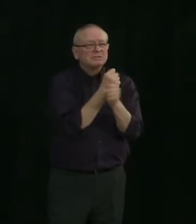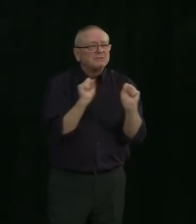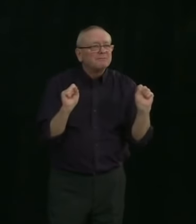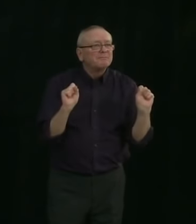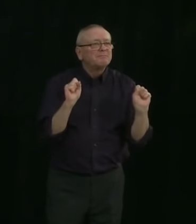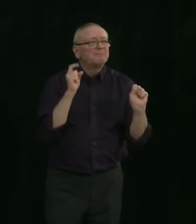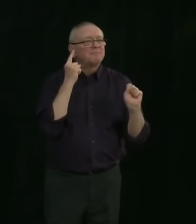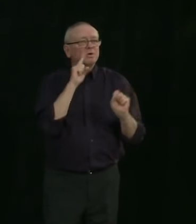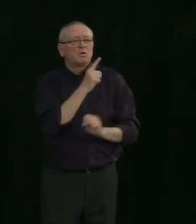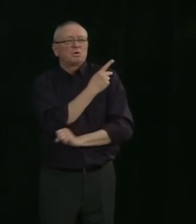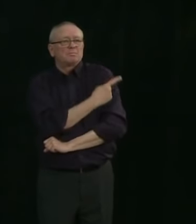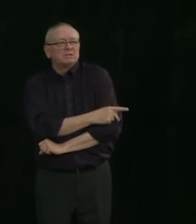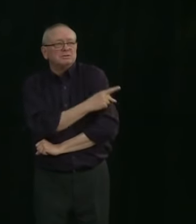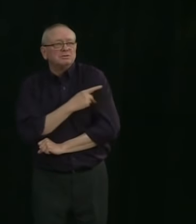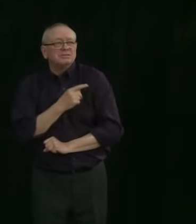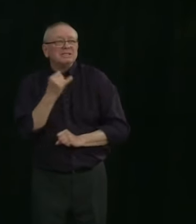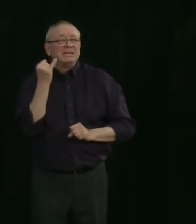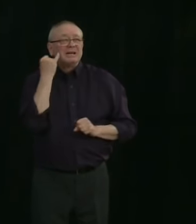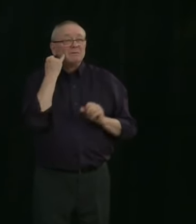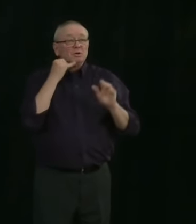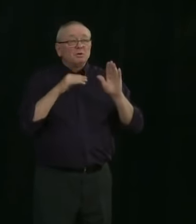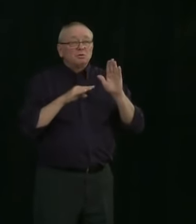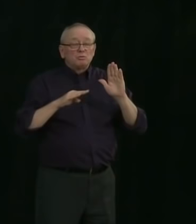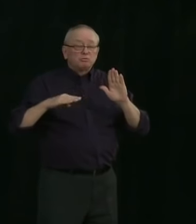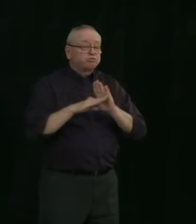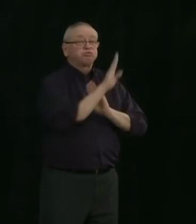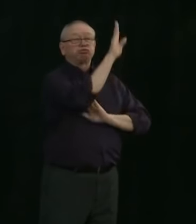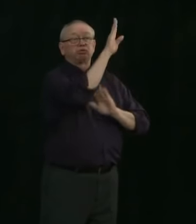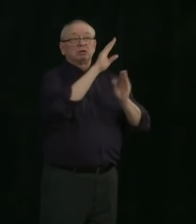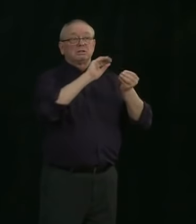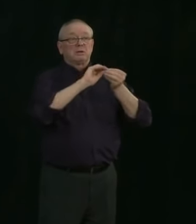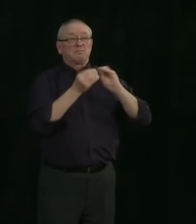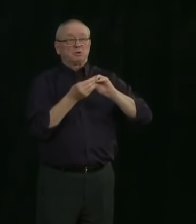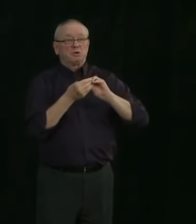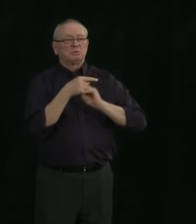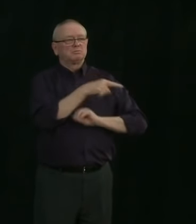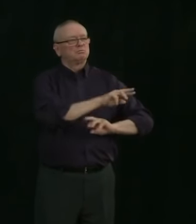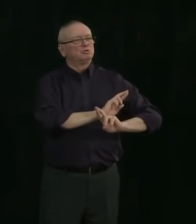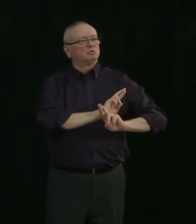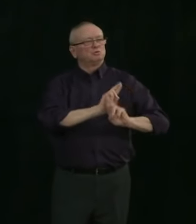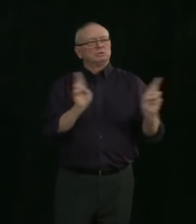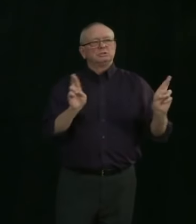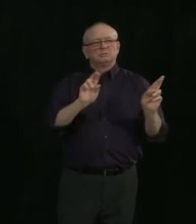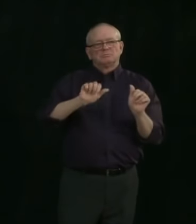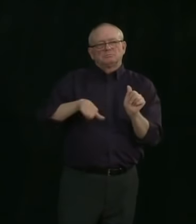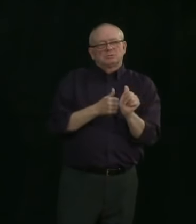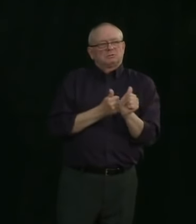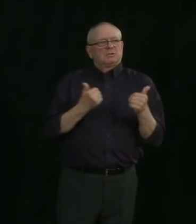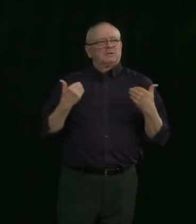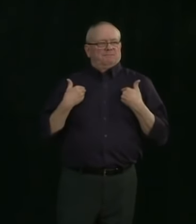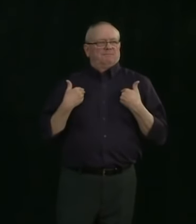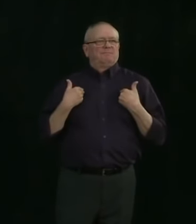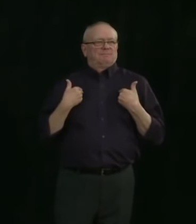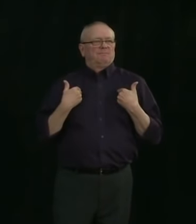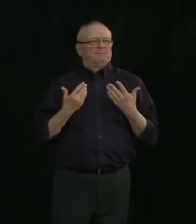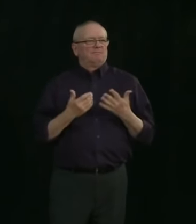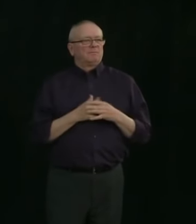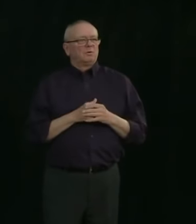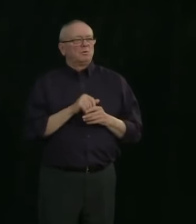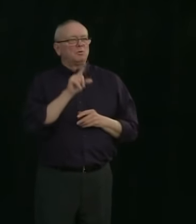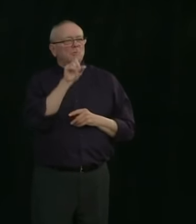have an influx of COVID-19 patients in the province, that's available to us with those 100 beds